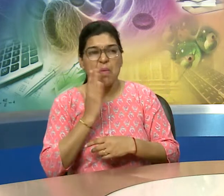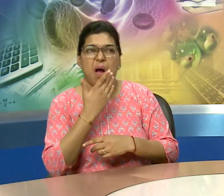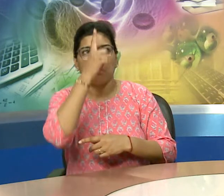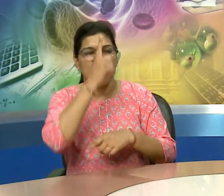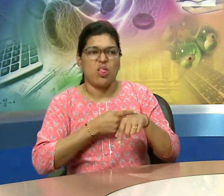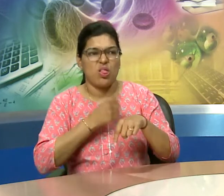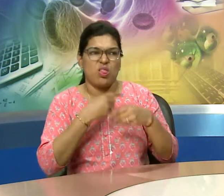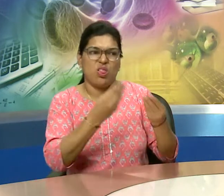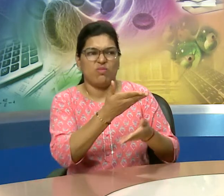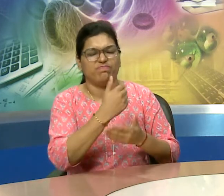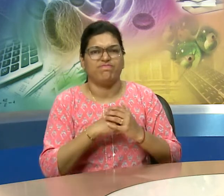and she was in great pain.